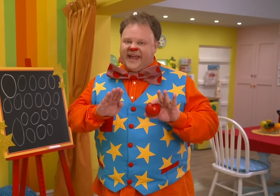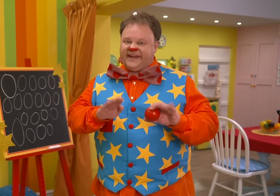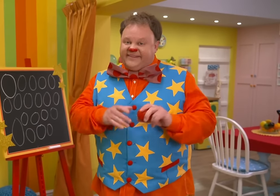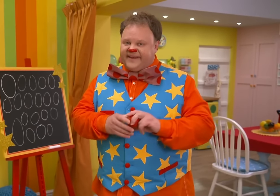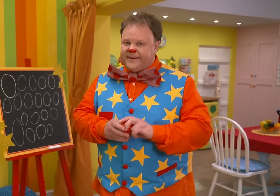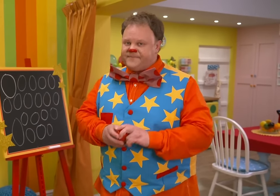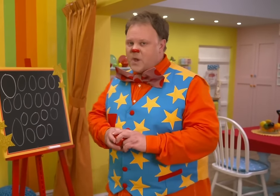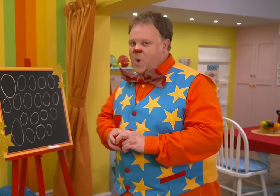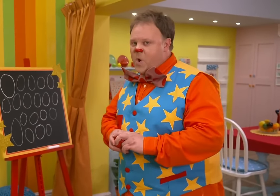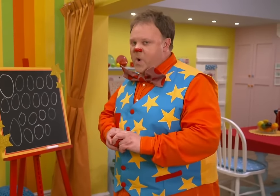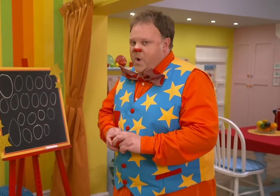Wait!